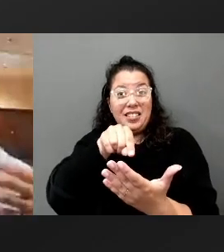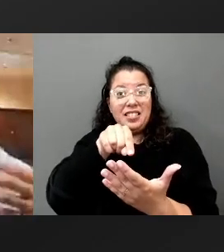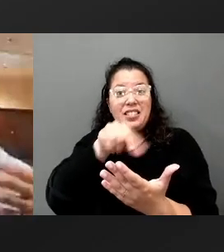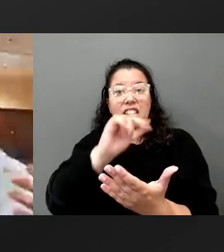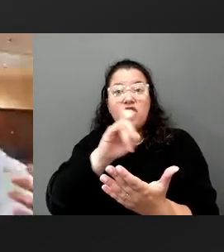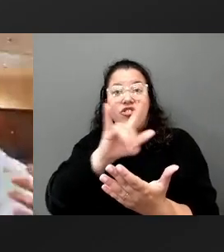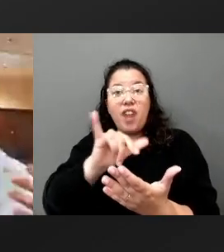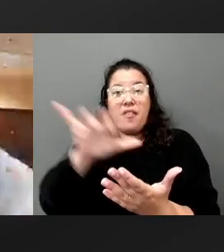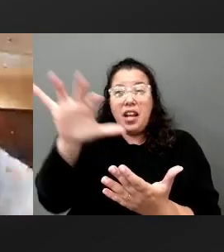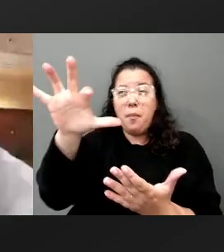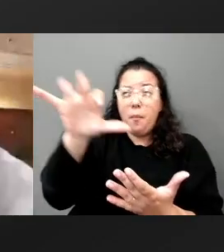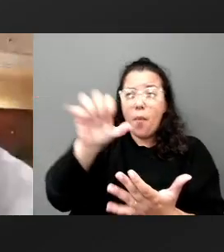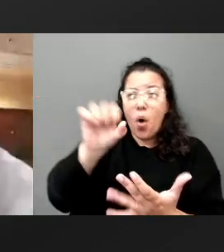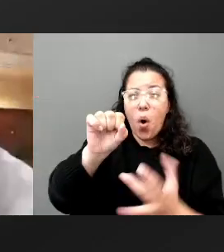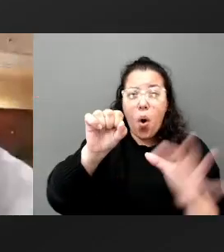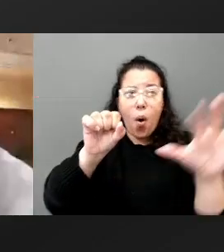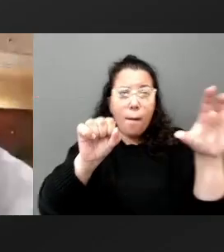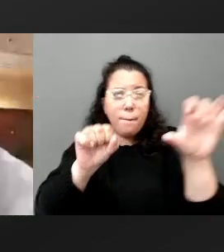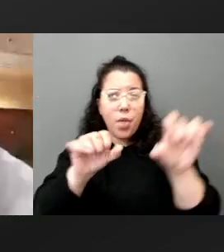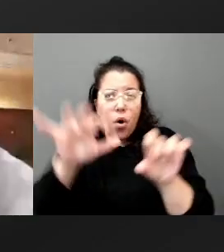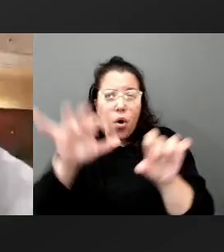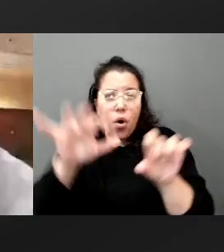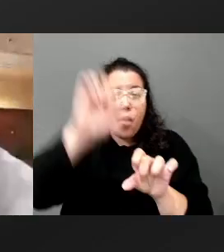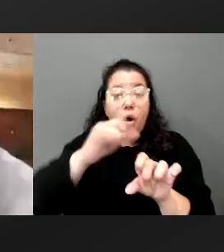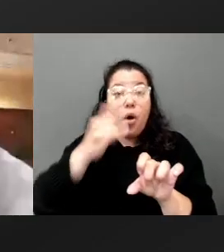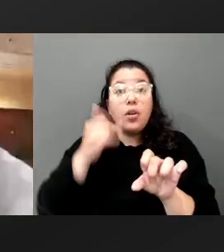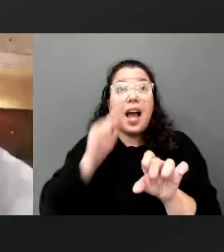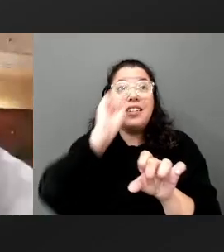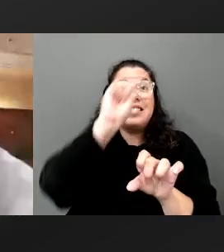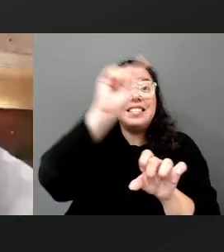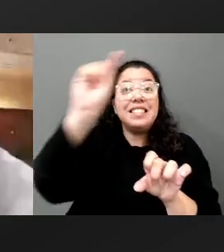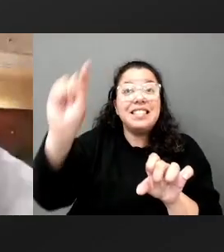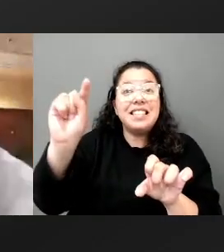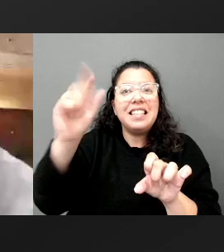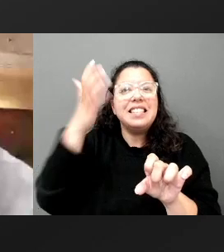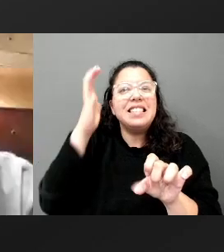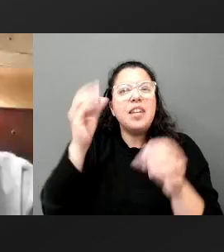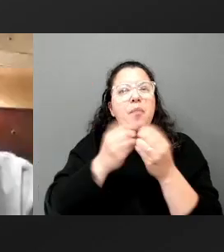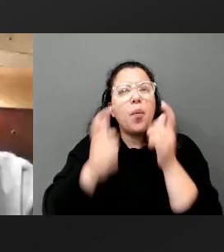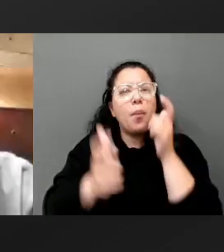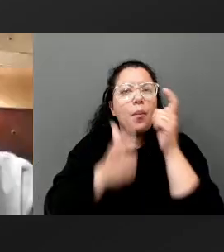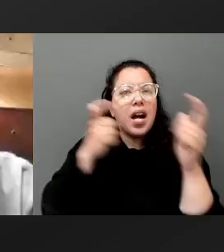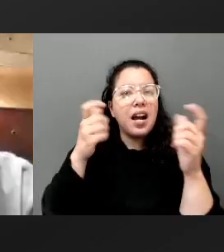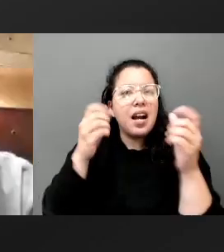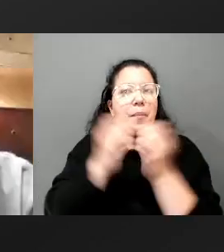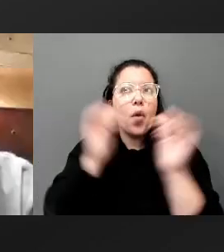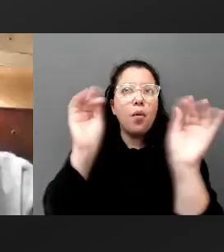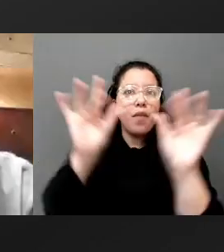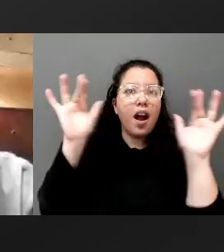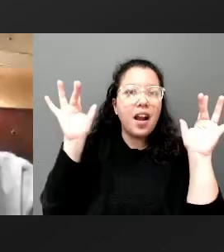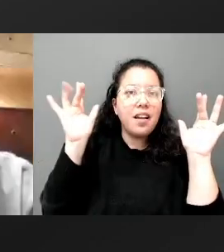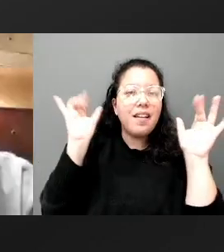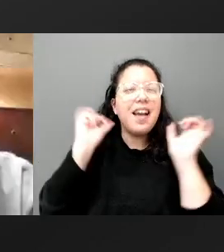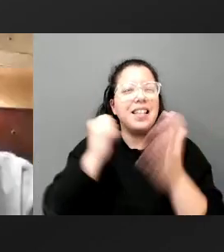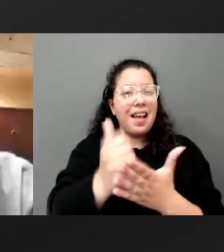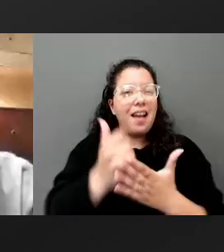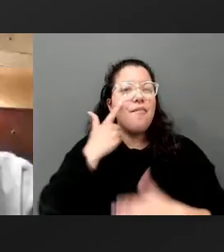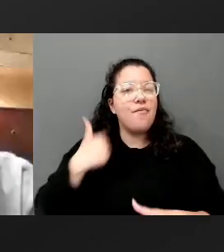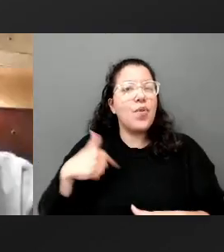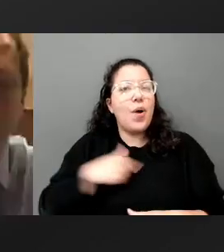galaxies appear larger and brighter, and this is something that helps us get